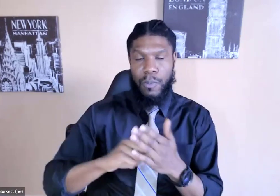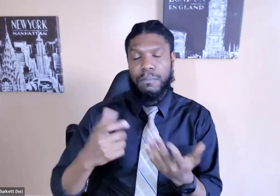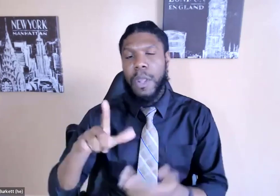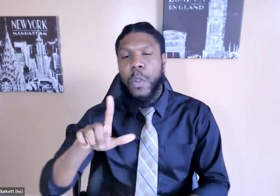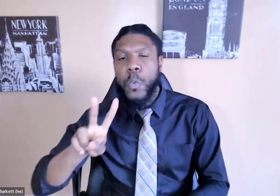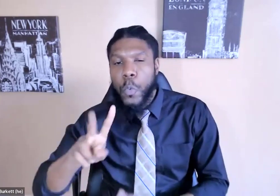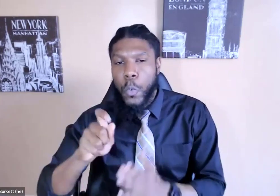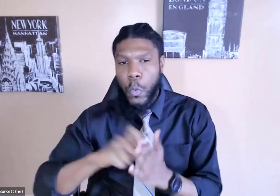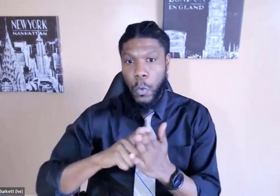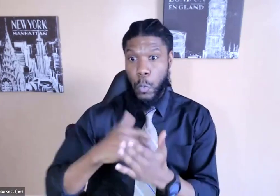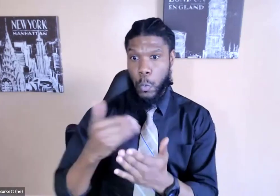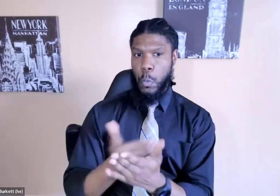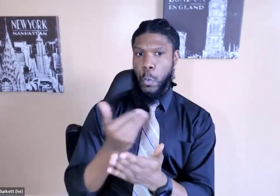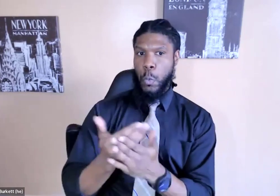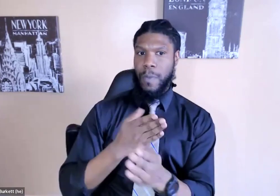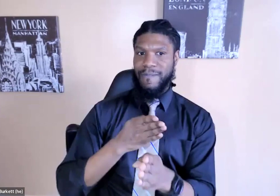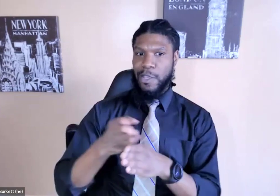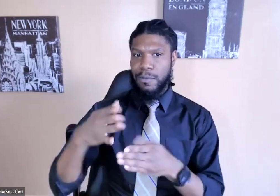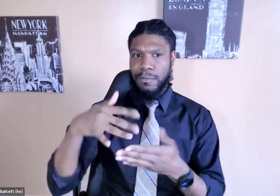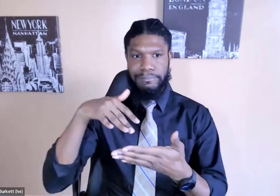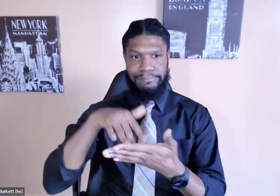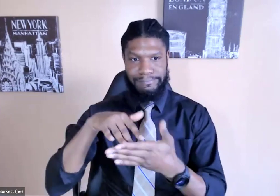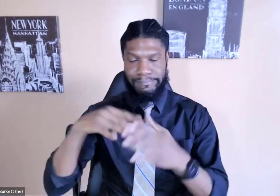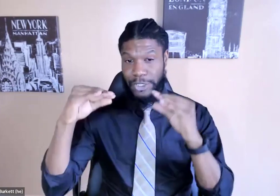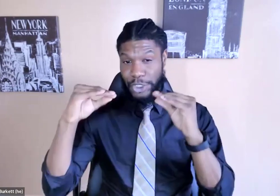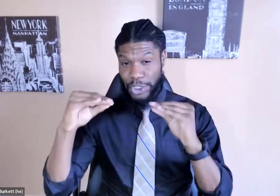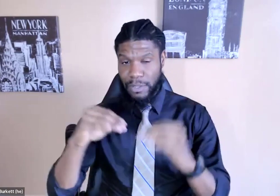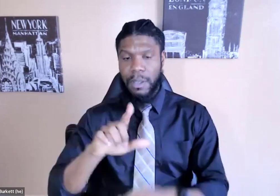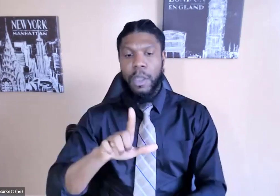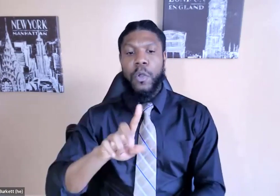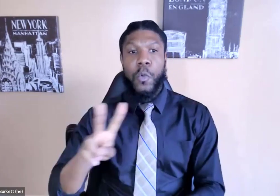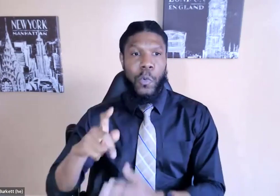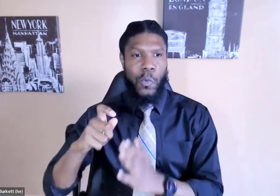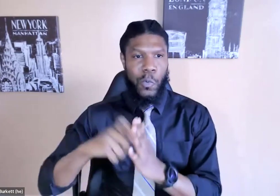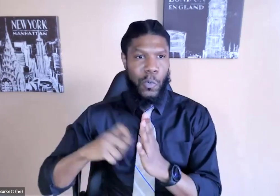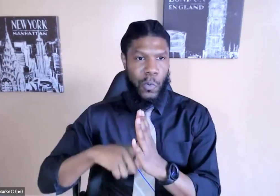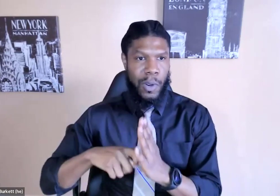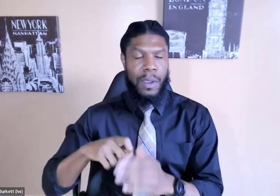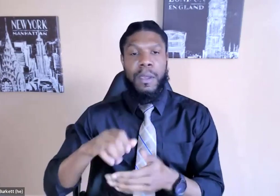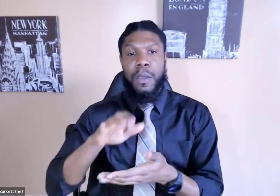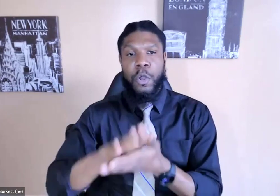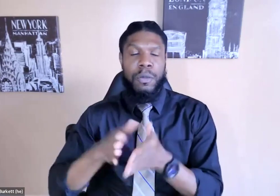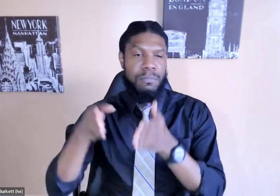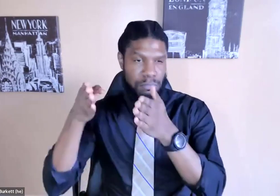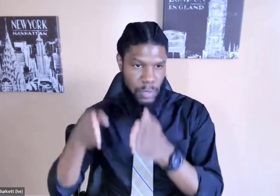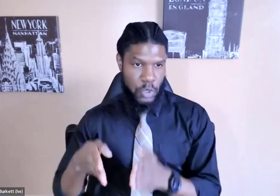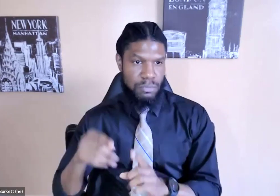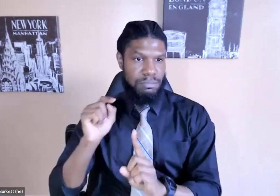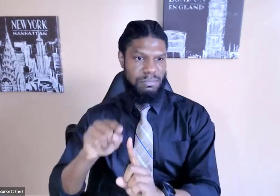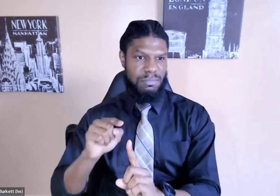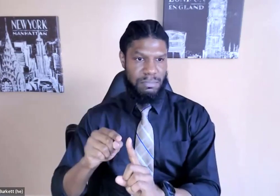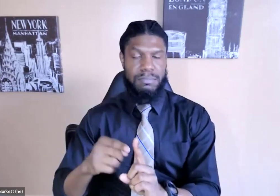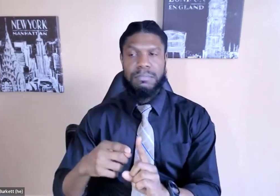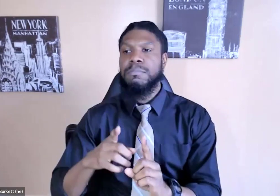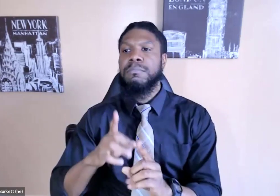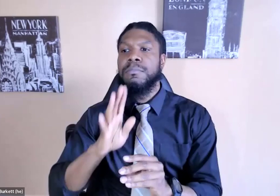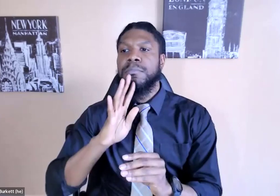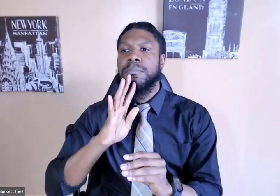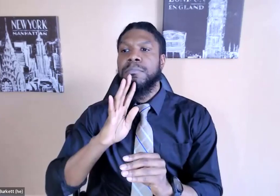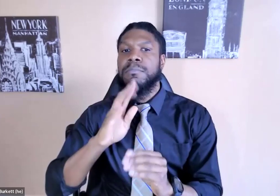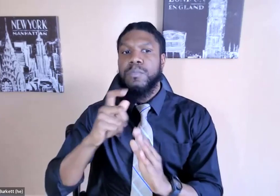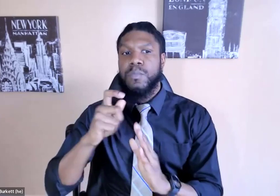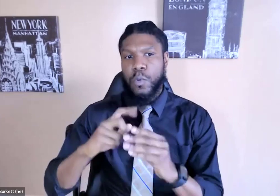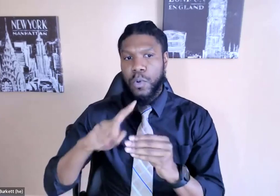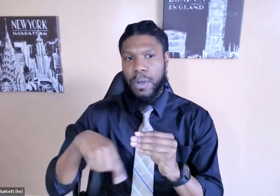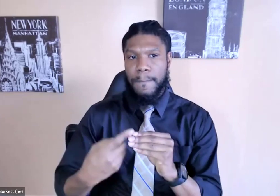new field of study in pedagogy. L2 writing scholar Paul K. Matsuda, in his piece Second Language Writing in the 20th